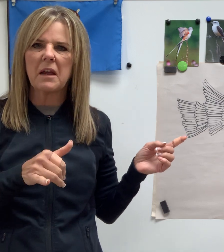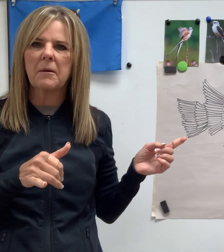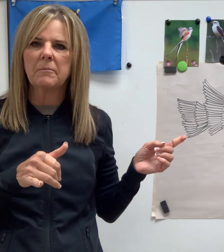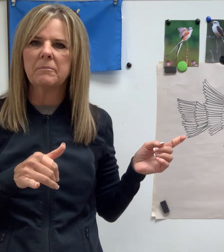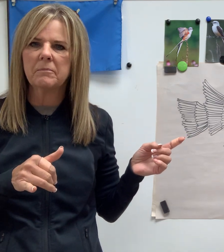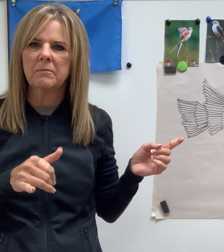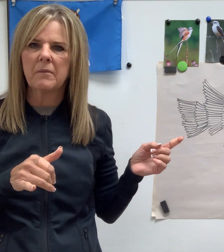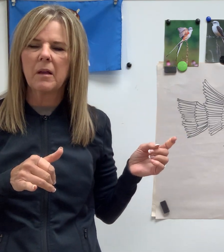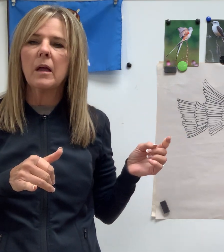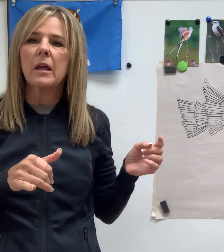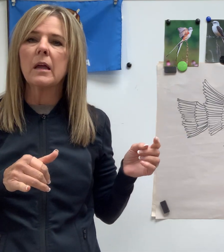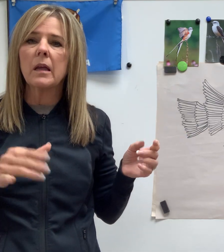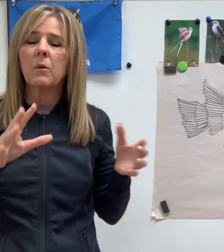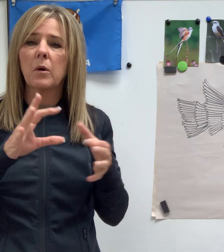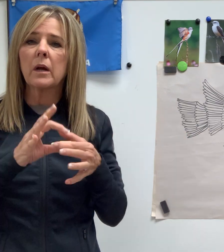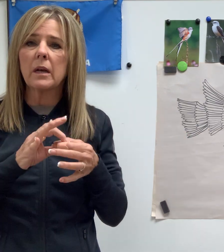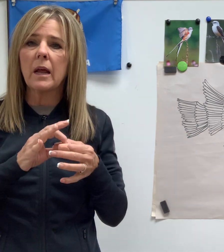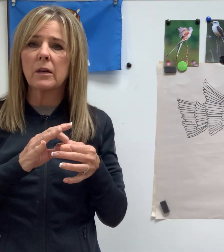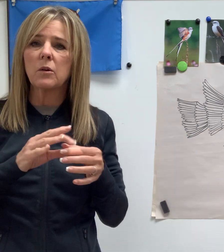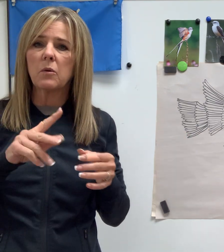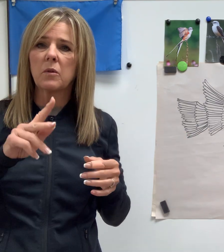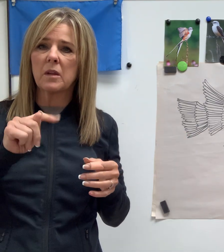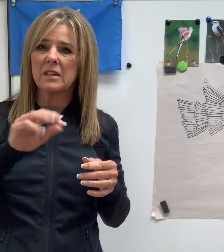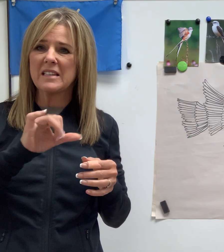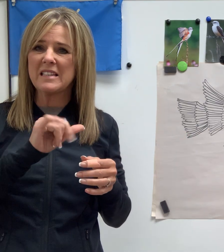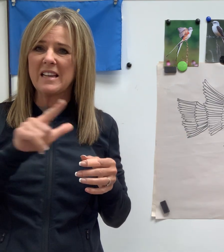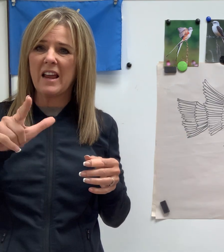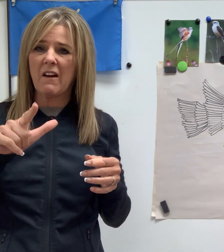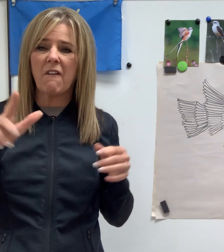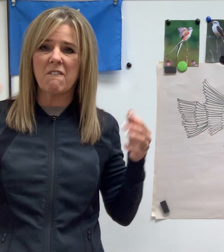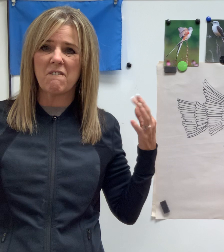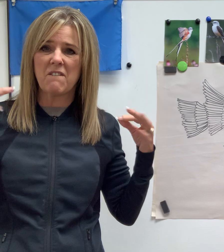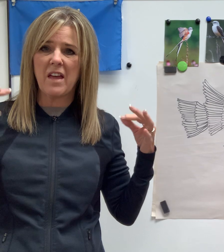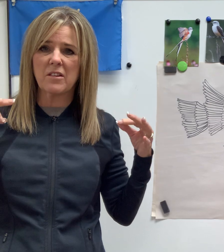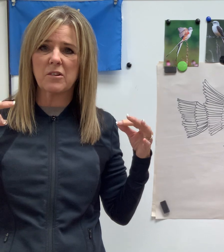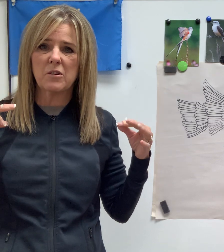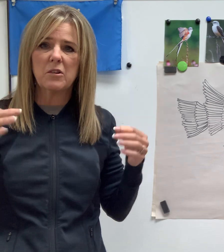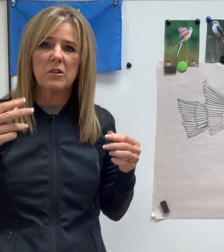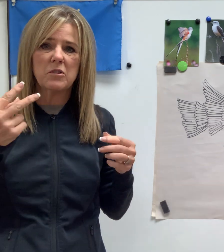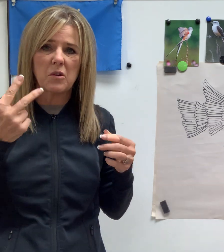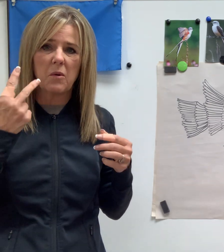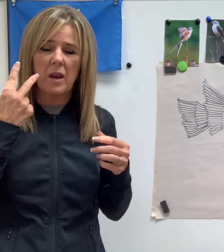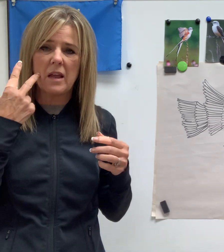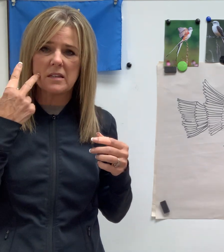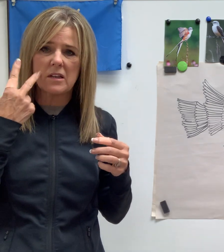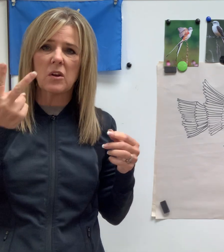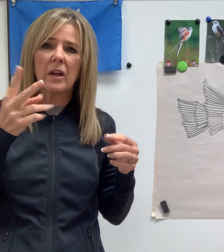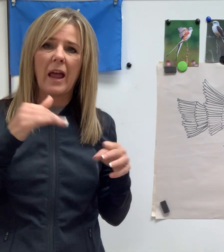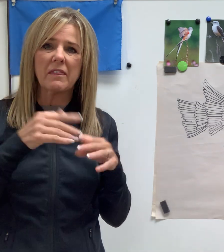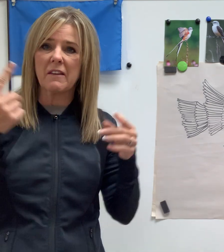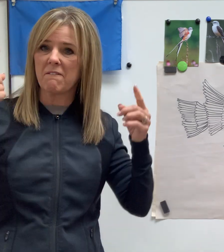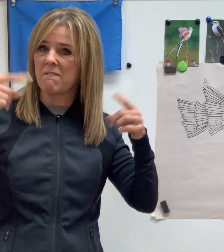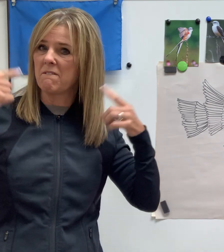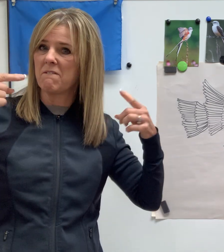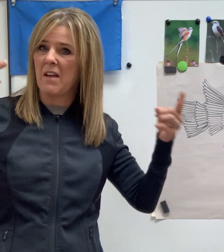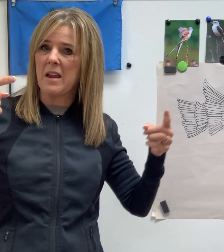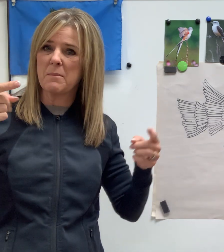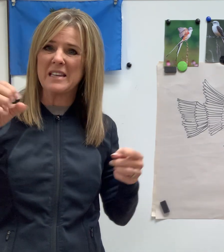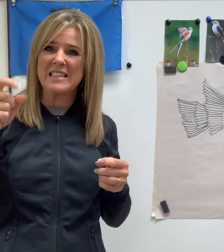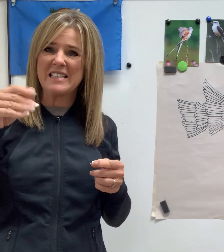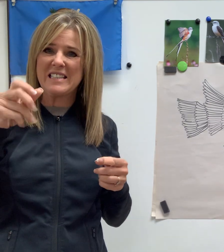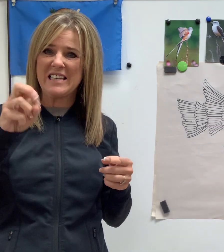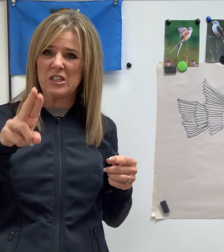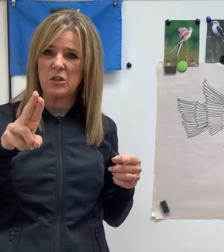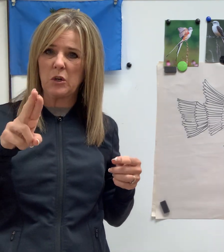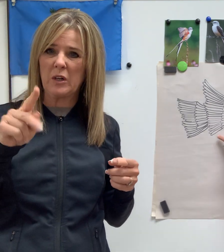the tail feathers in just a minute. So let's get his very famous scissor tail feathers, okay? So looking